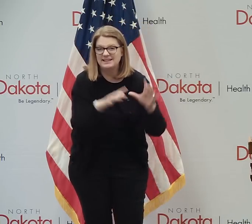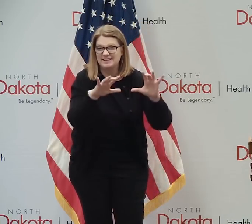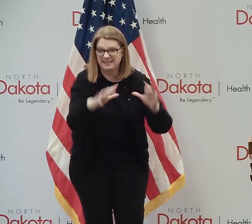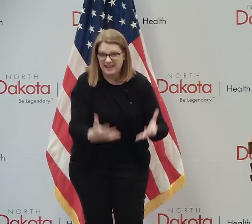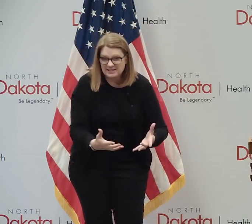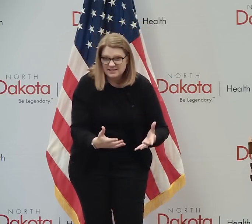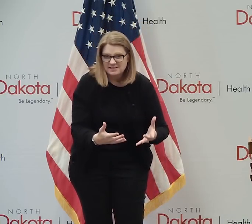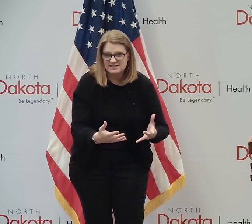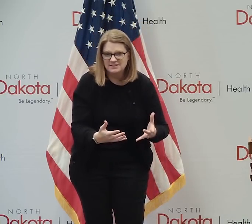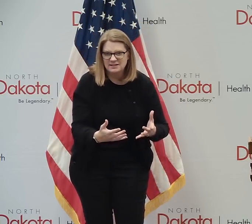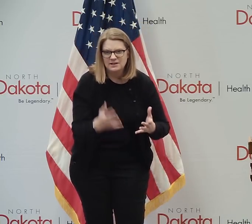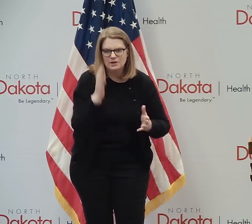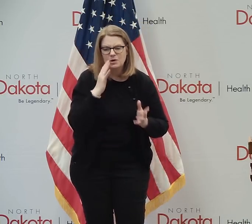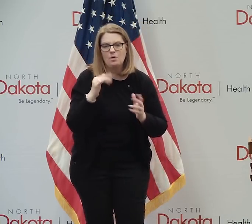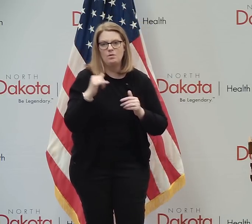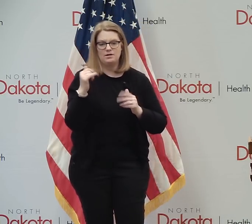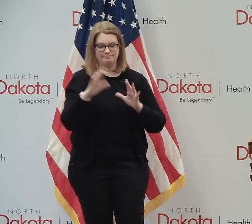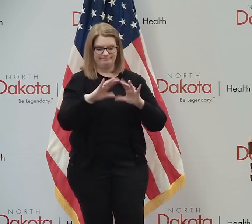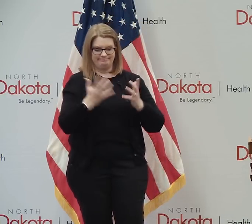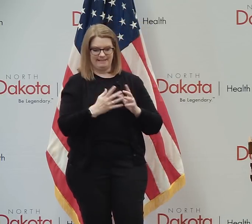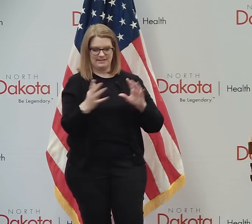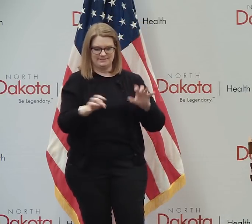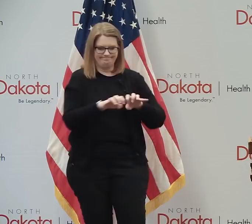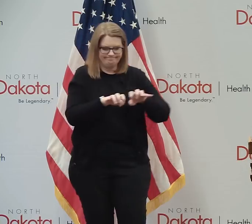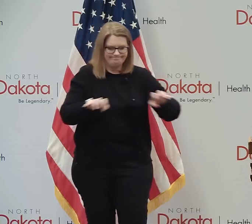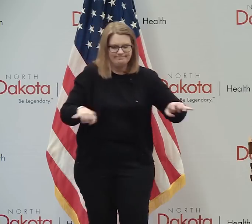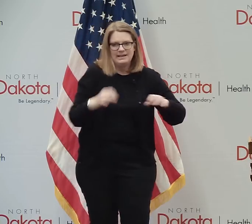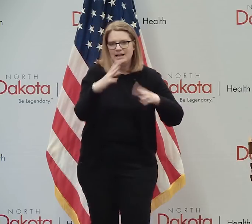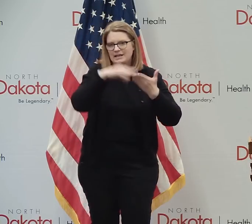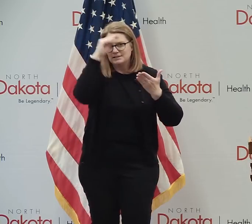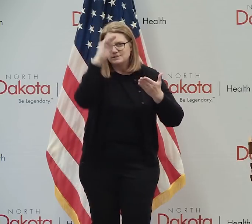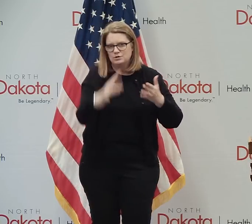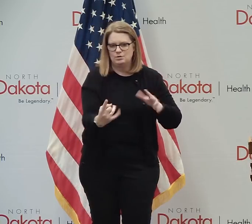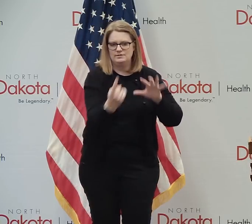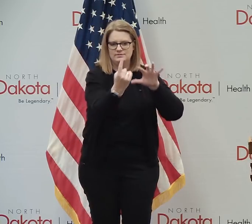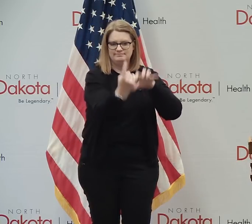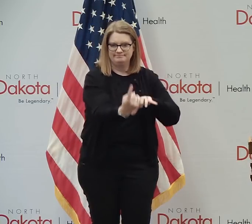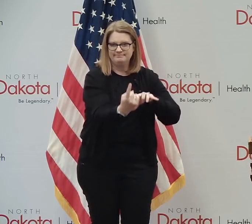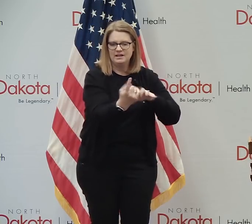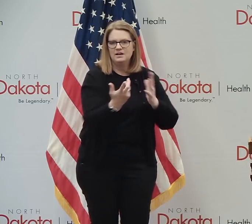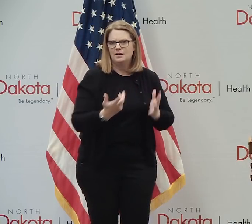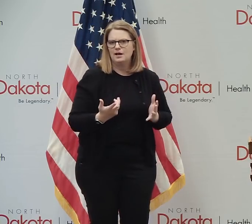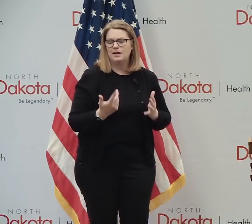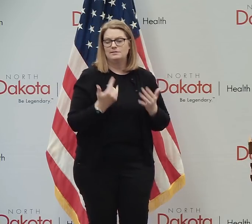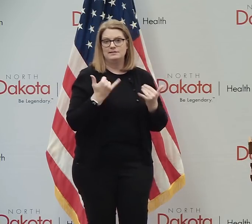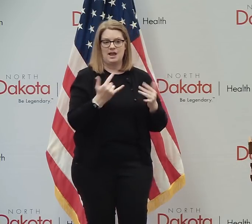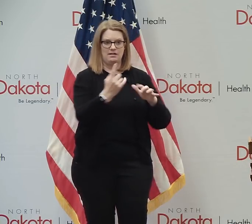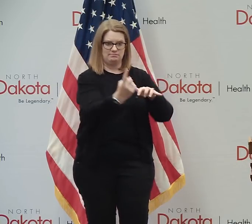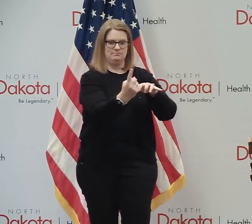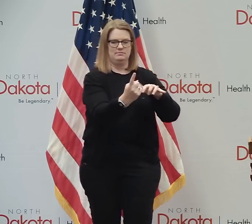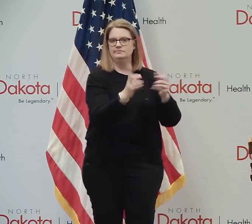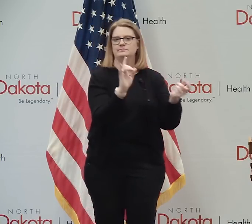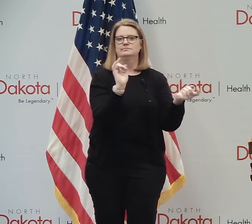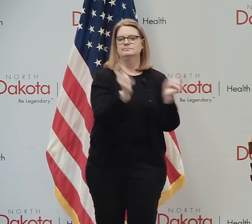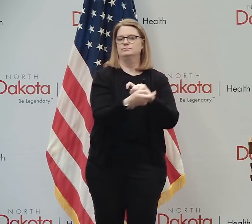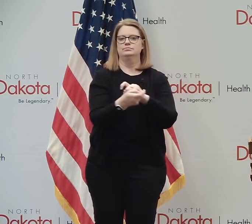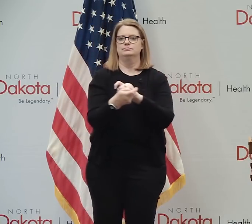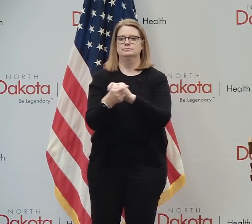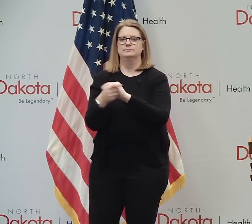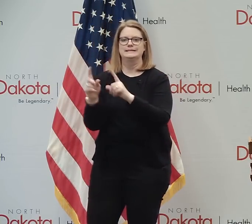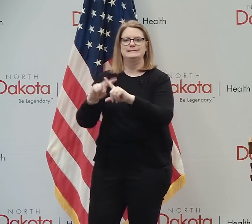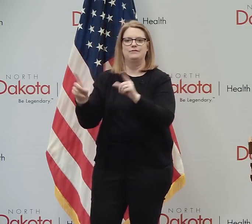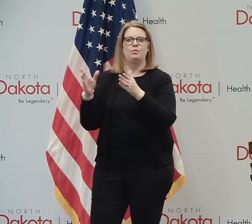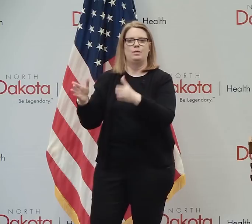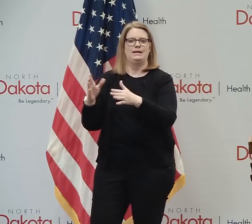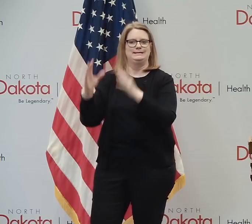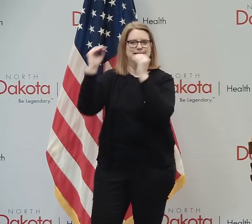courses that are offered by our university system, and all of those moving to alternative delivery formats. And